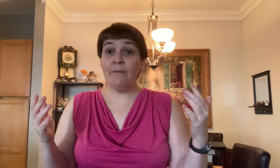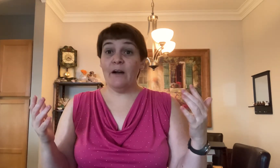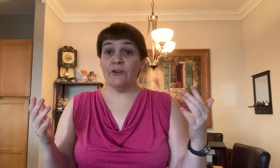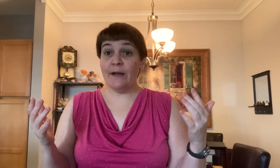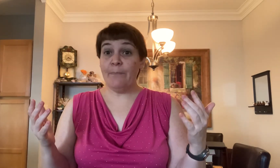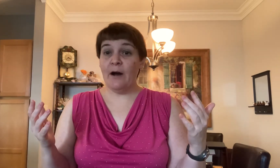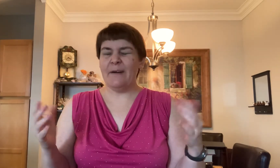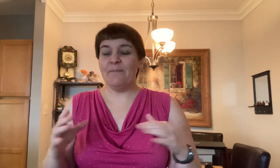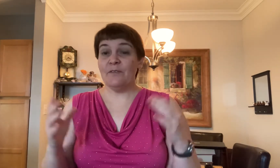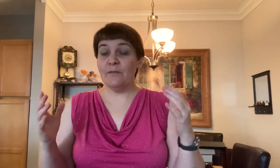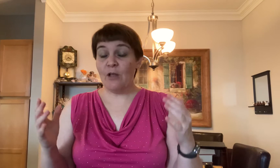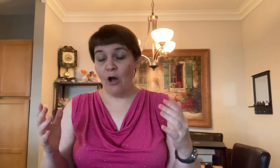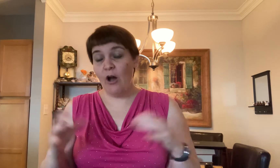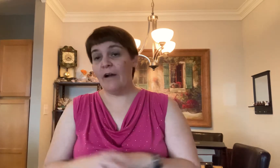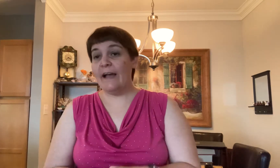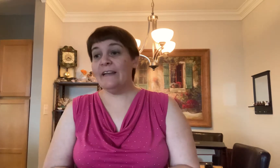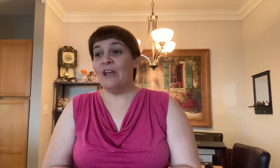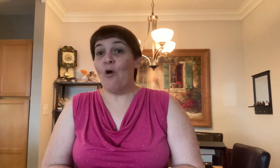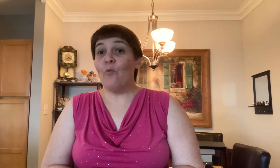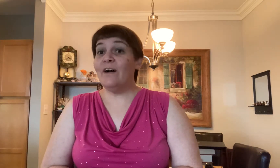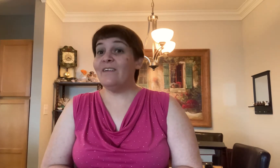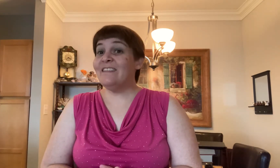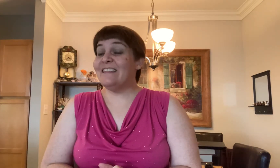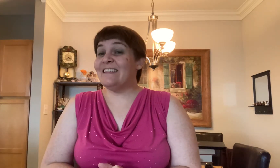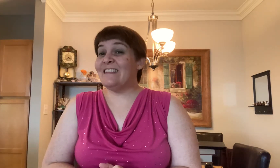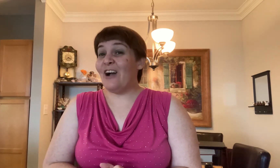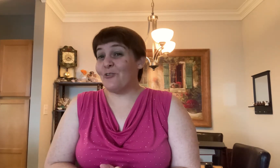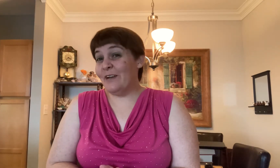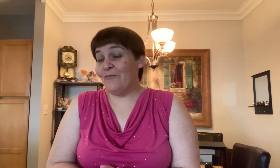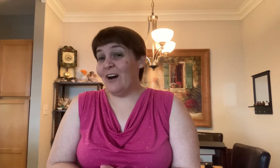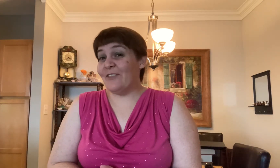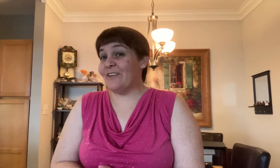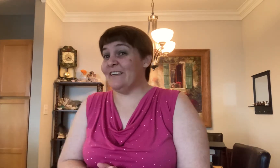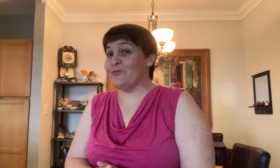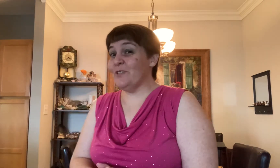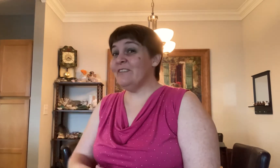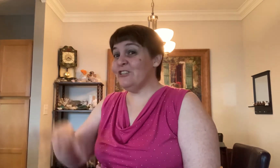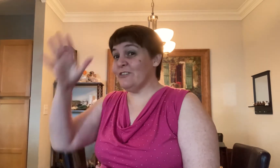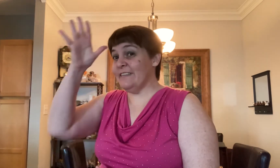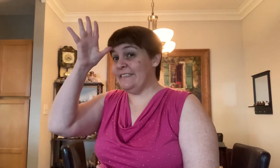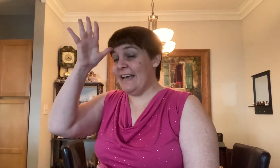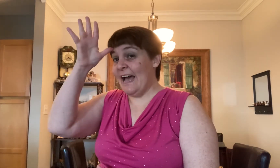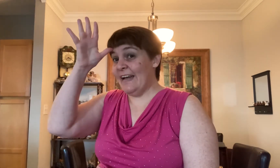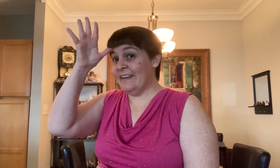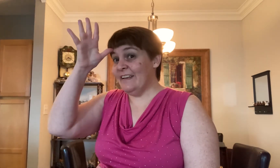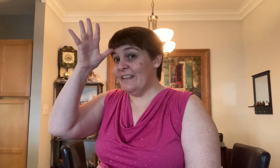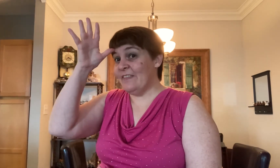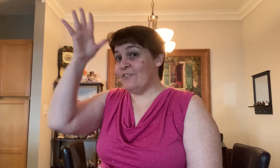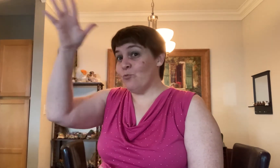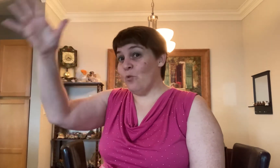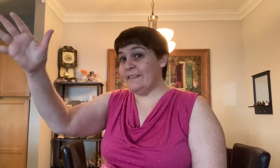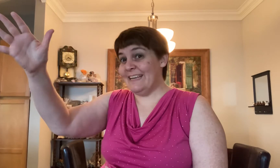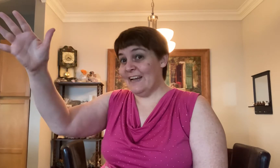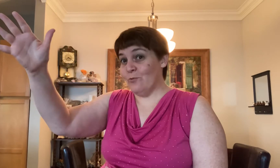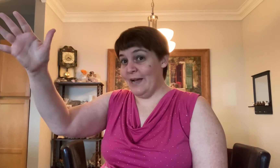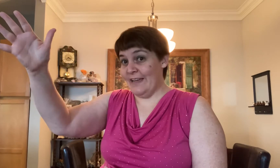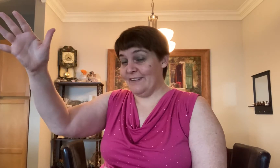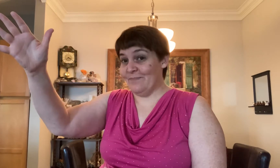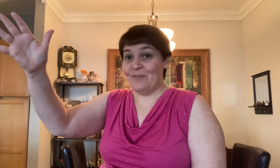and grandpa? All right. Well, a grandfather is really just a dad that's one dad away. So